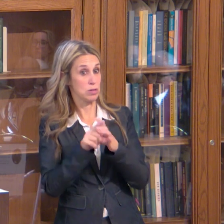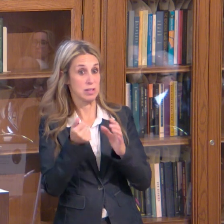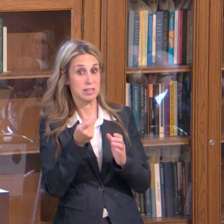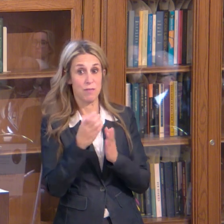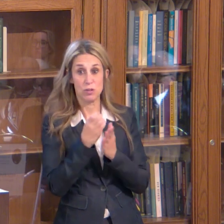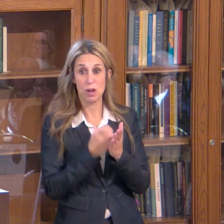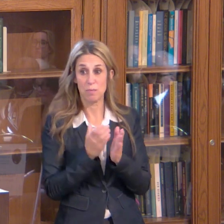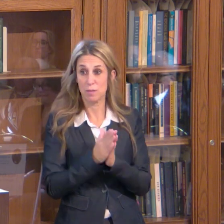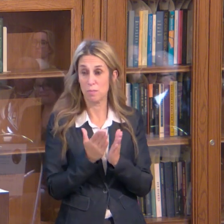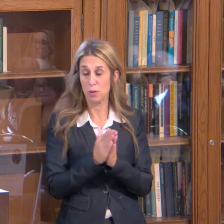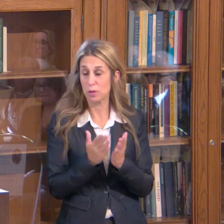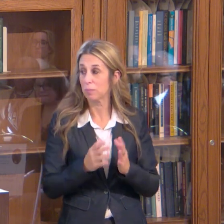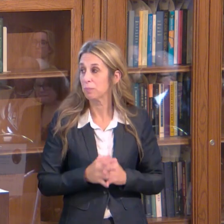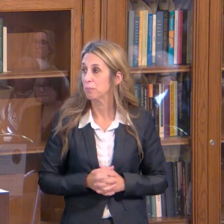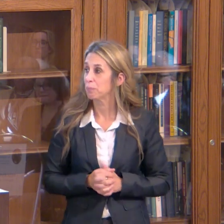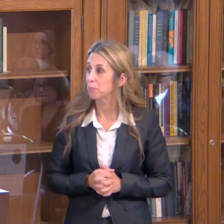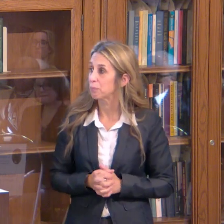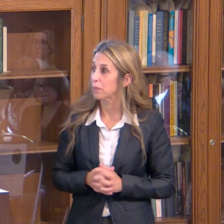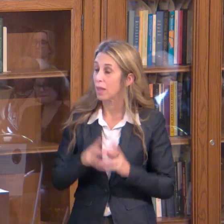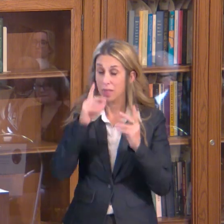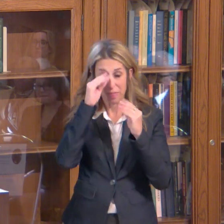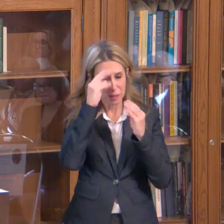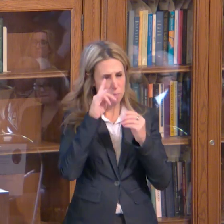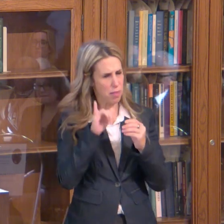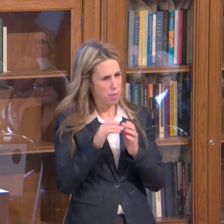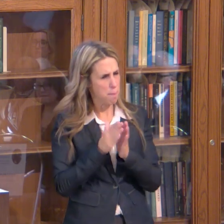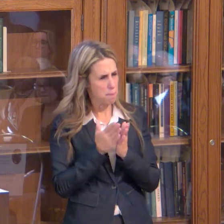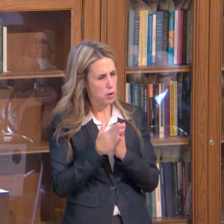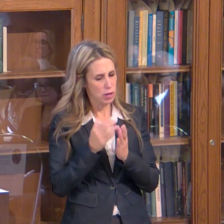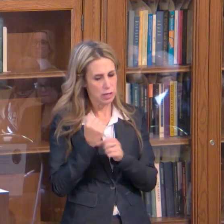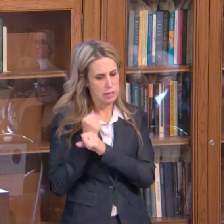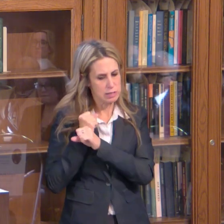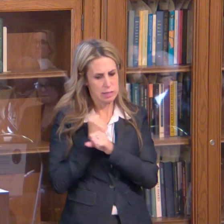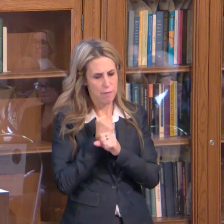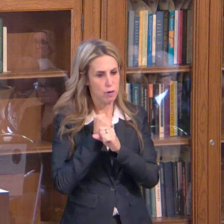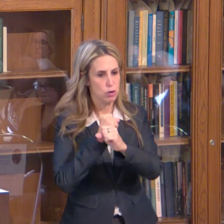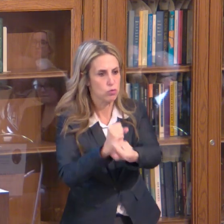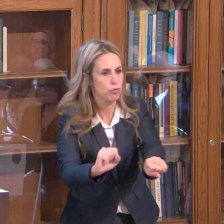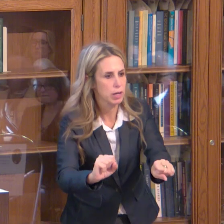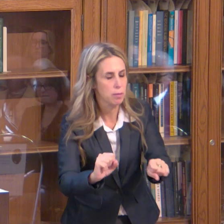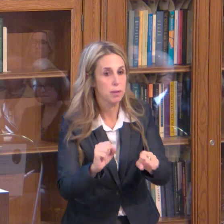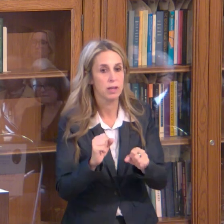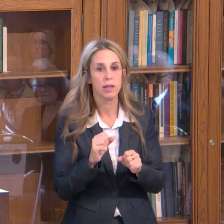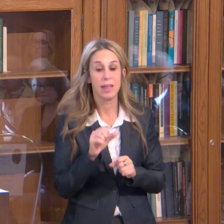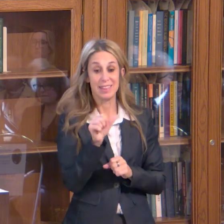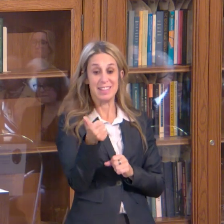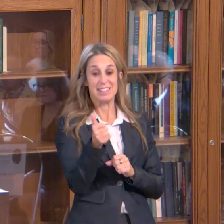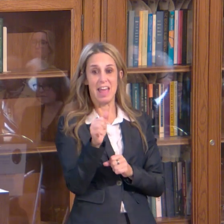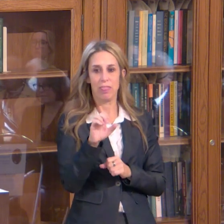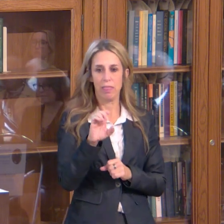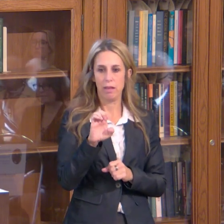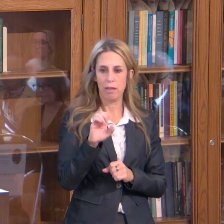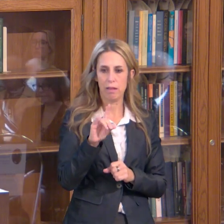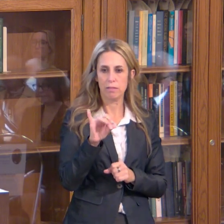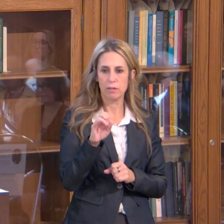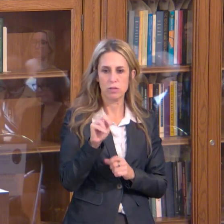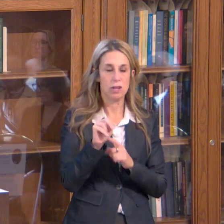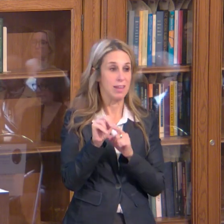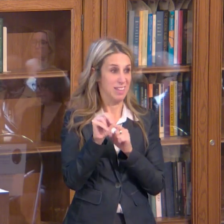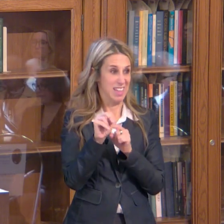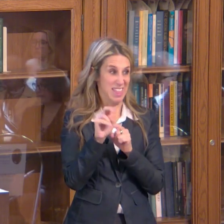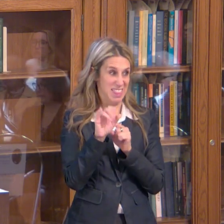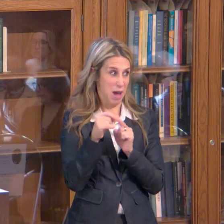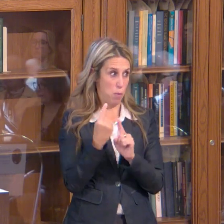book now in thinking about From Slavery to Freedom and its 10 editions I I really call your attention to these 10